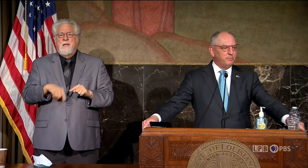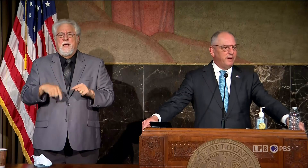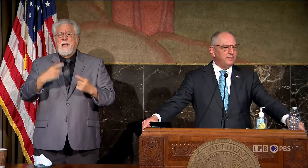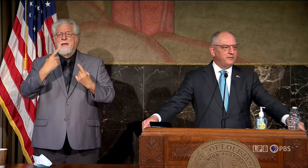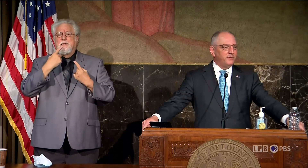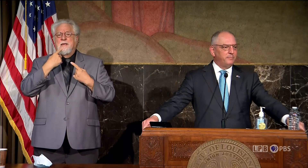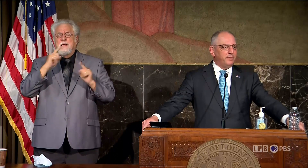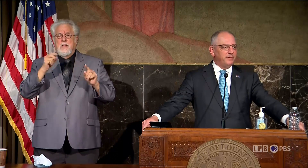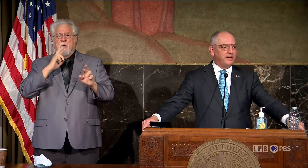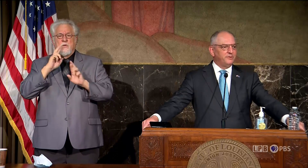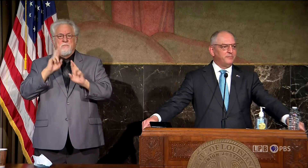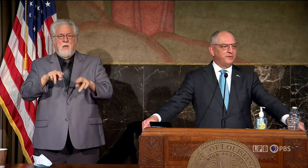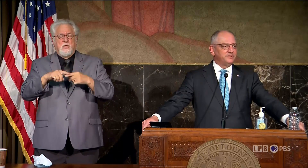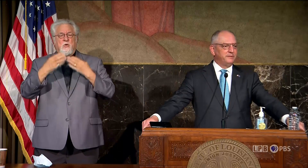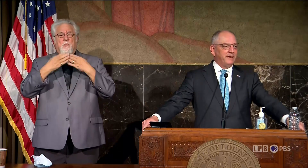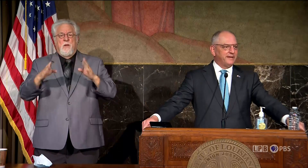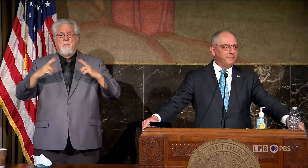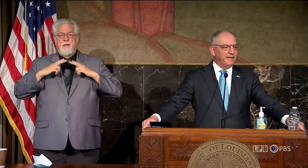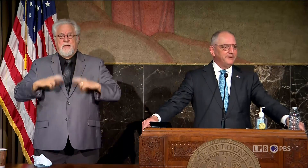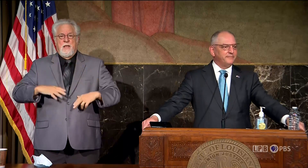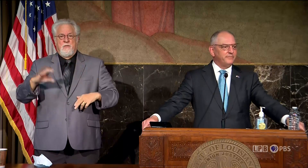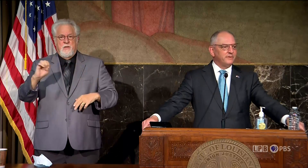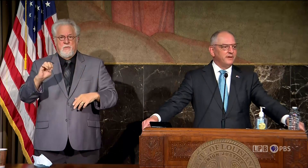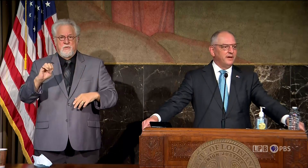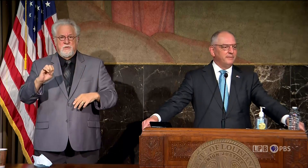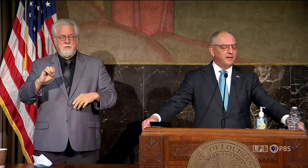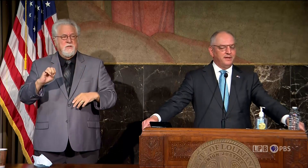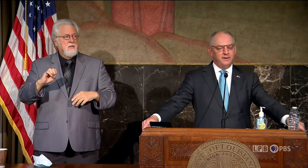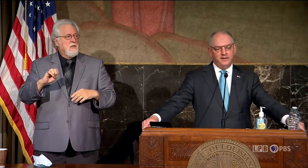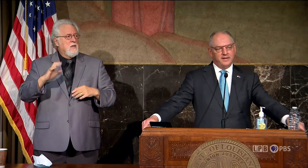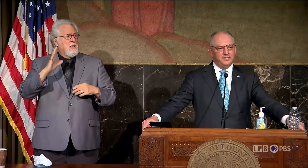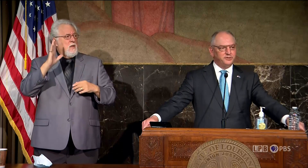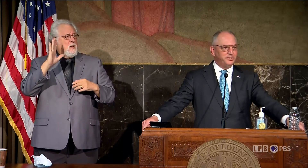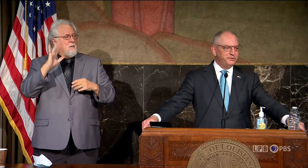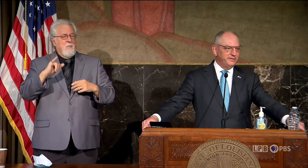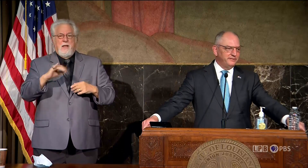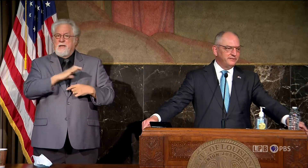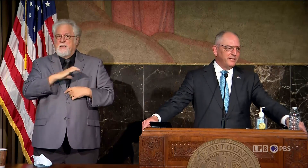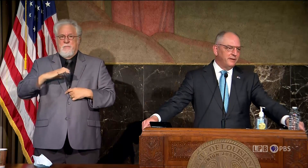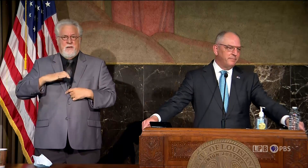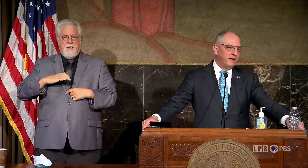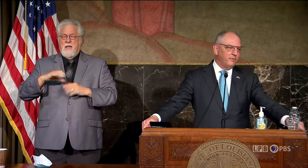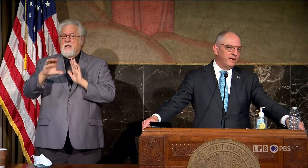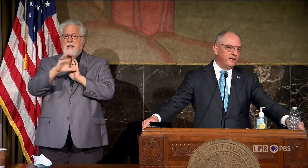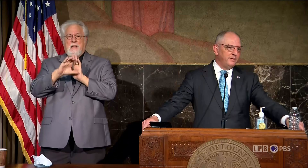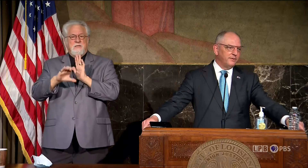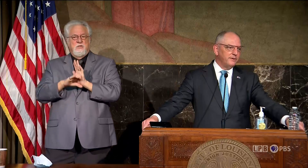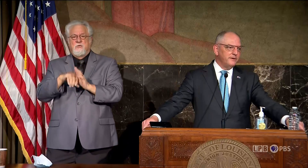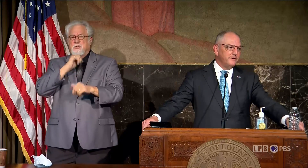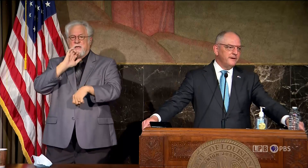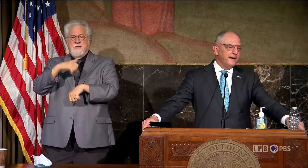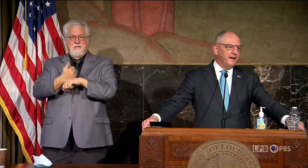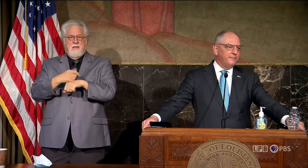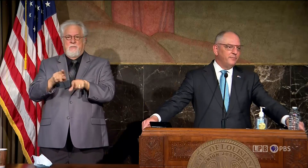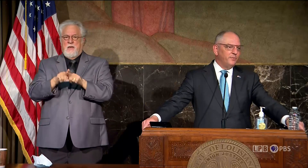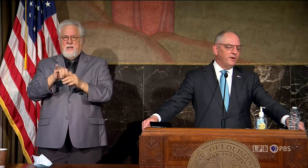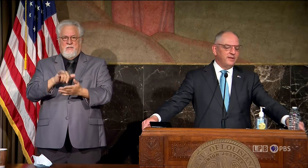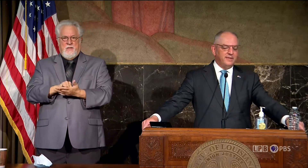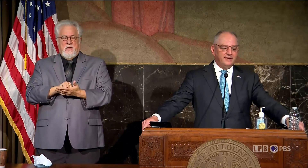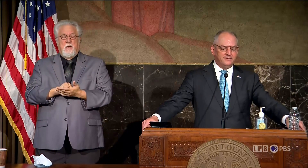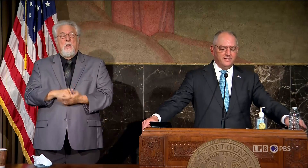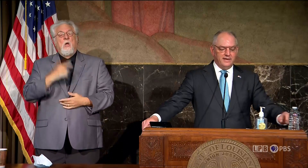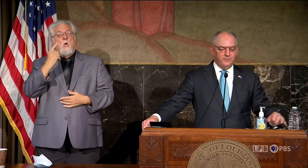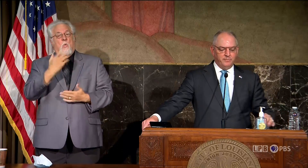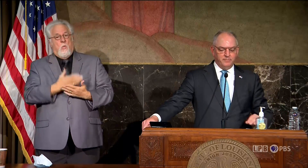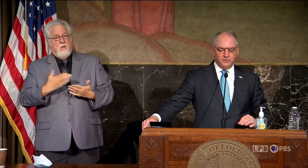and respond to a public health emergency by committee, and the Constitution isn't set up that way either. One of